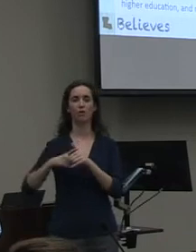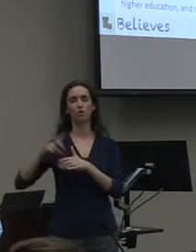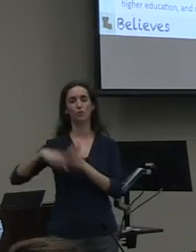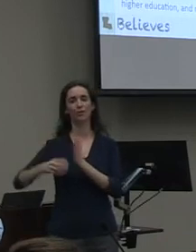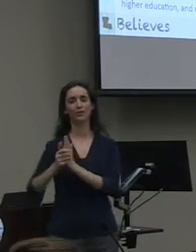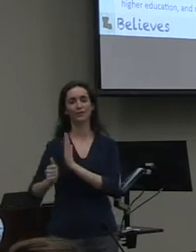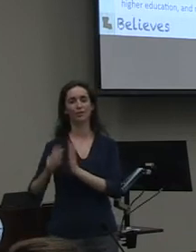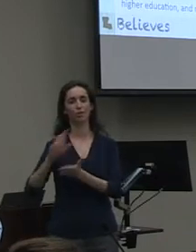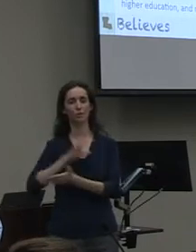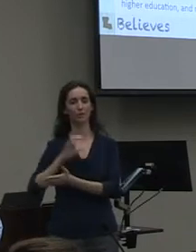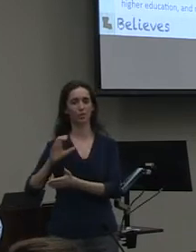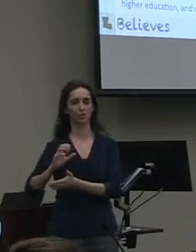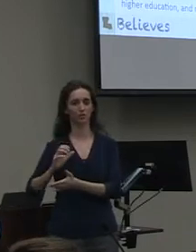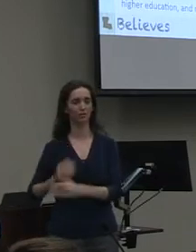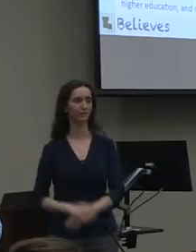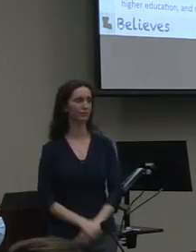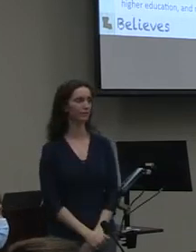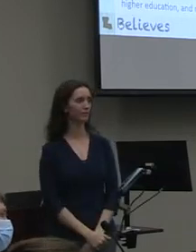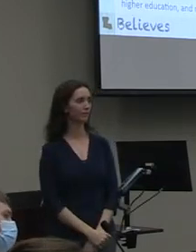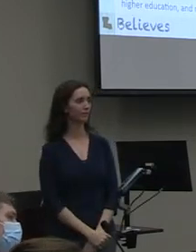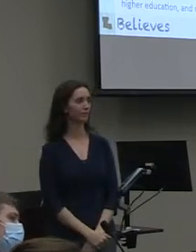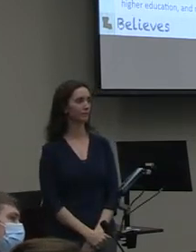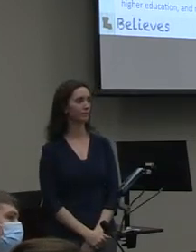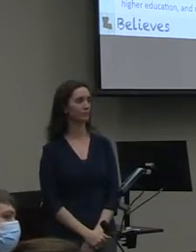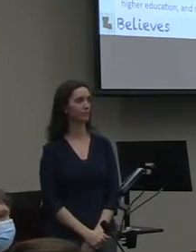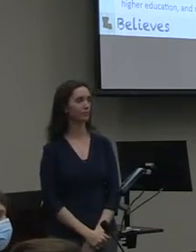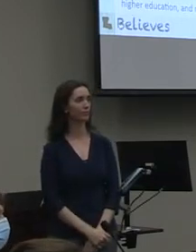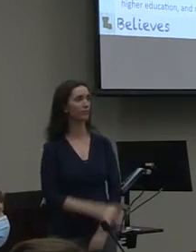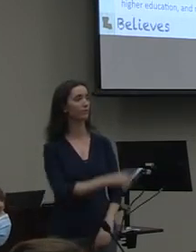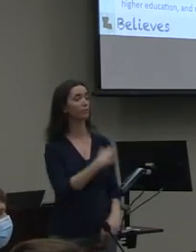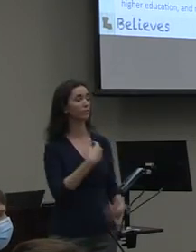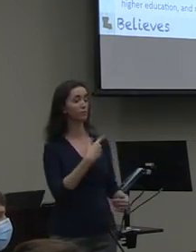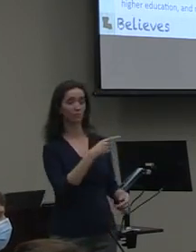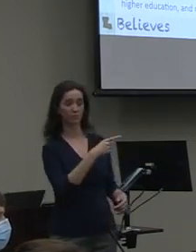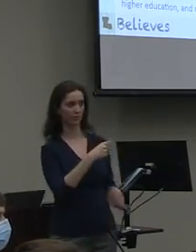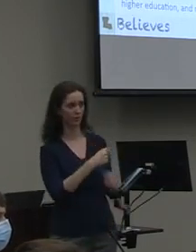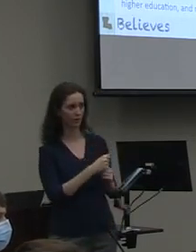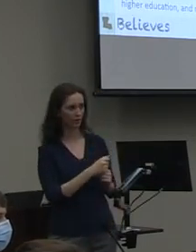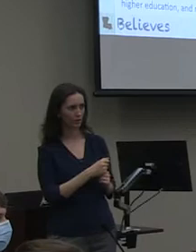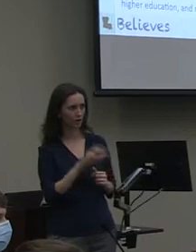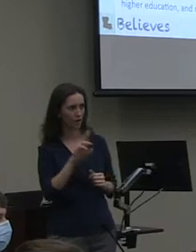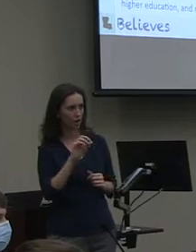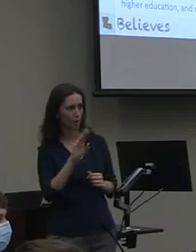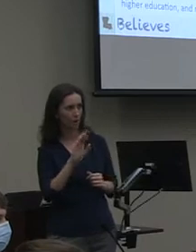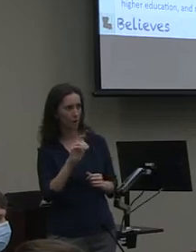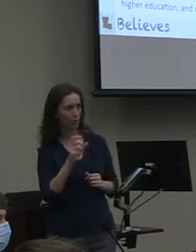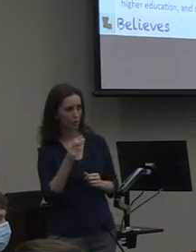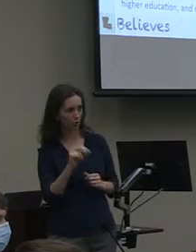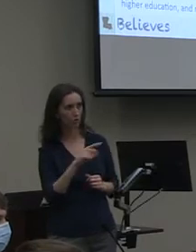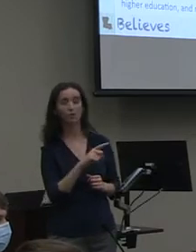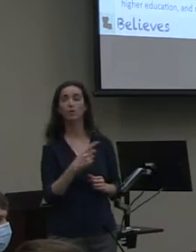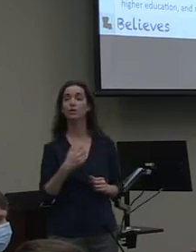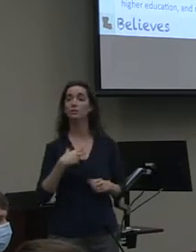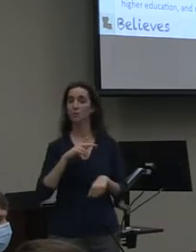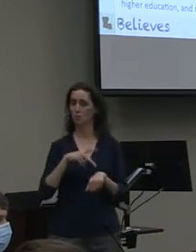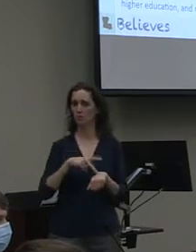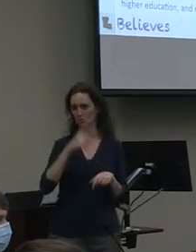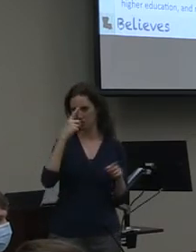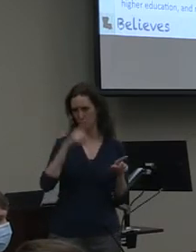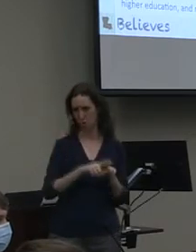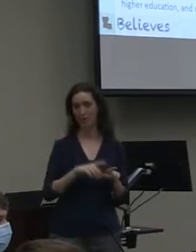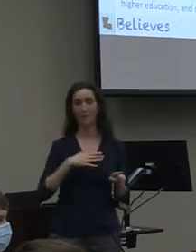Literacy Commission. I would have to agree as a principal with 75% of my staff with 5 years or